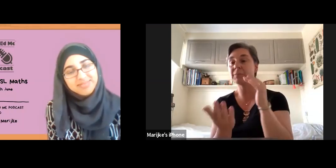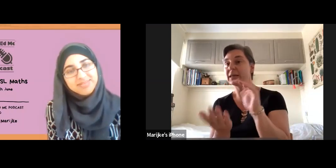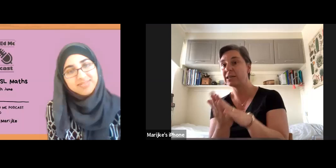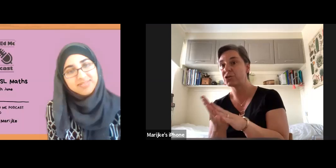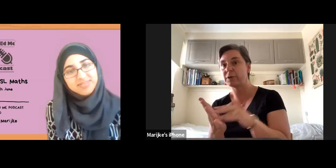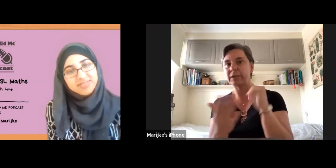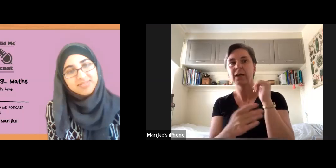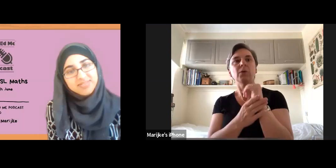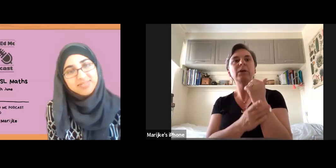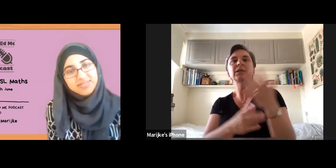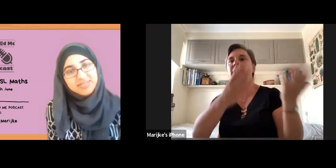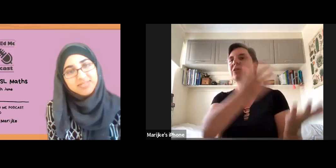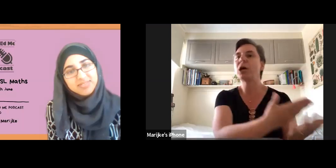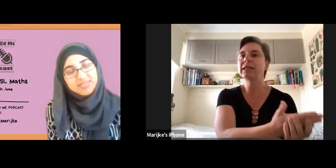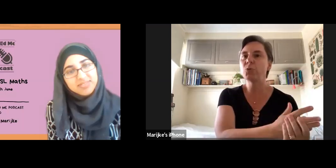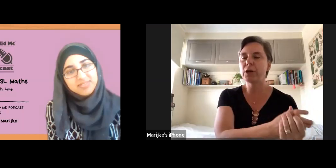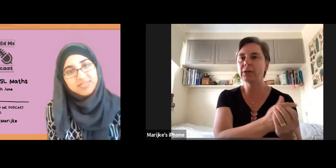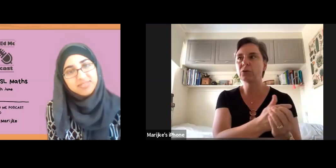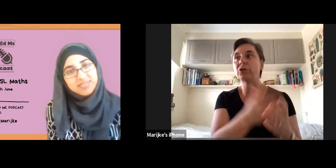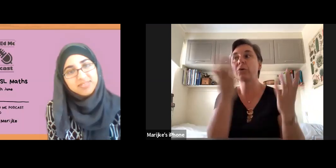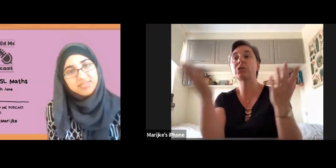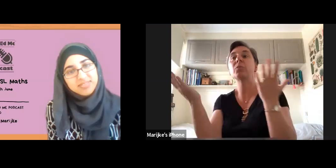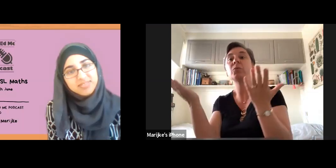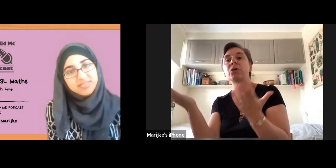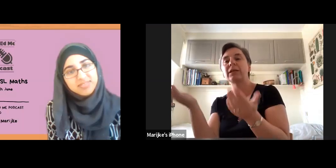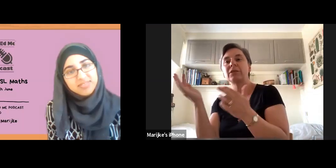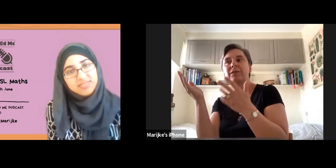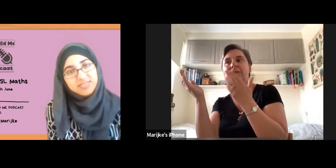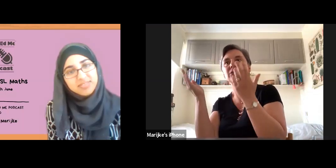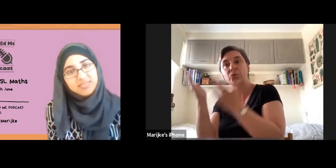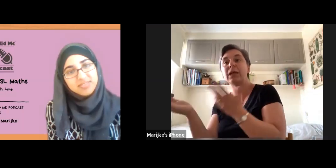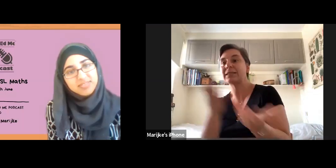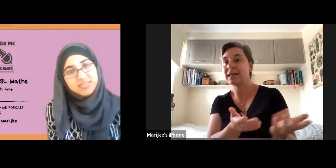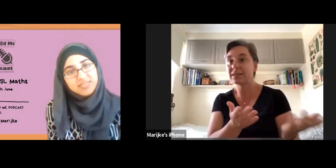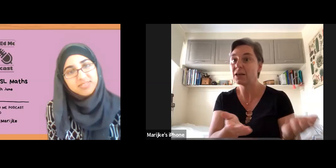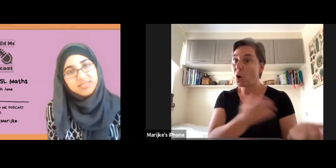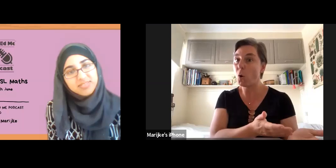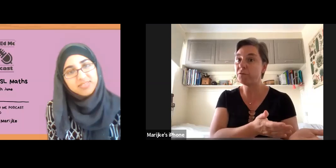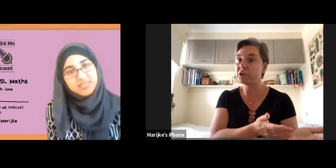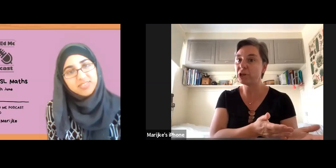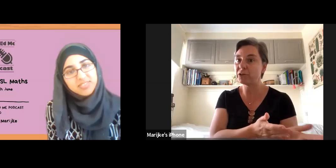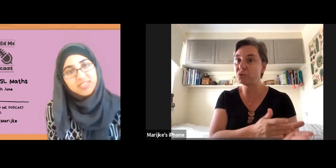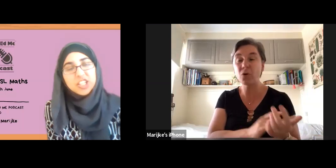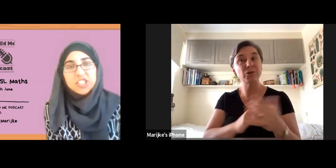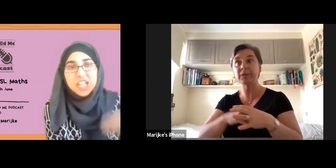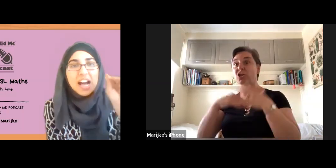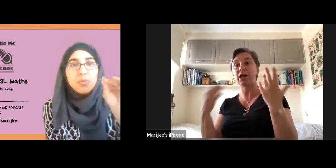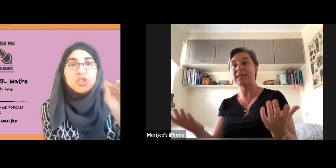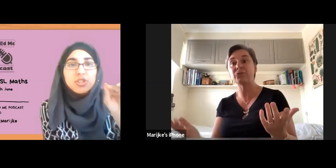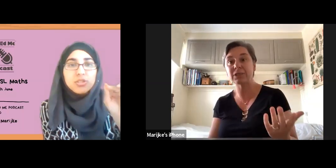make a dictionary with something that the child is working on, or some of the work that the school has sent home for the child to do, or something the child's interested